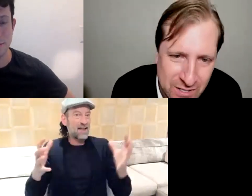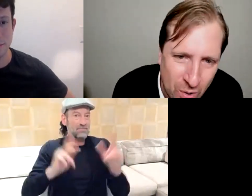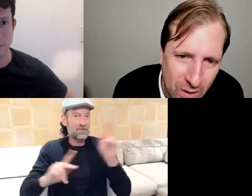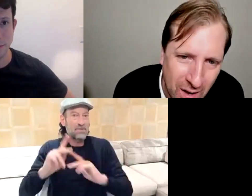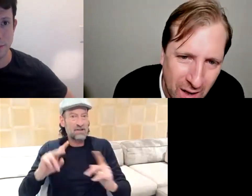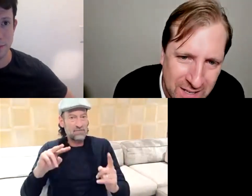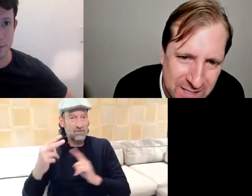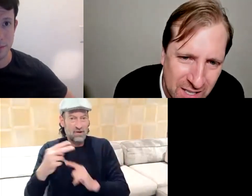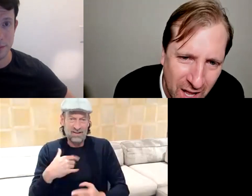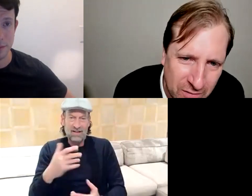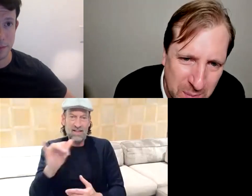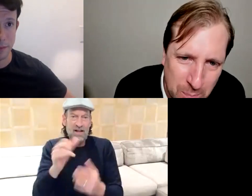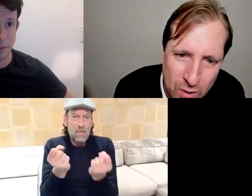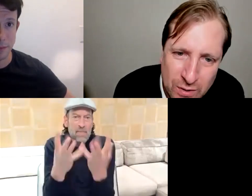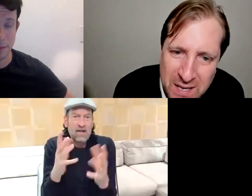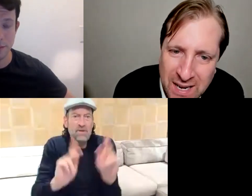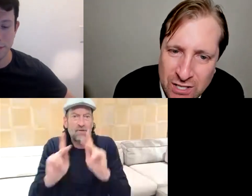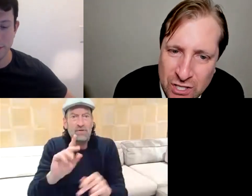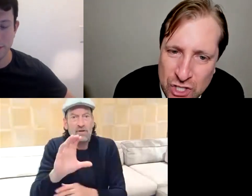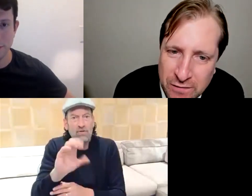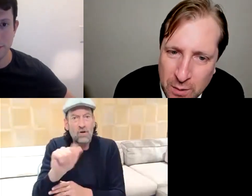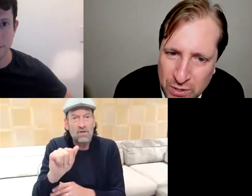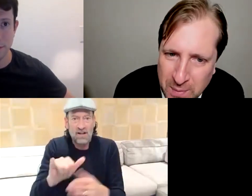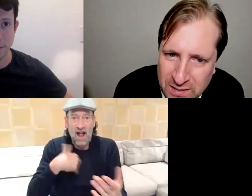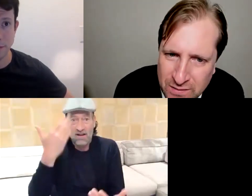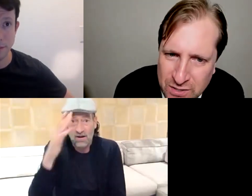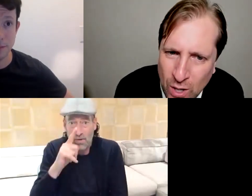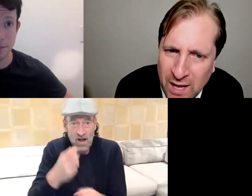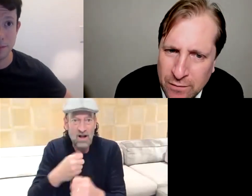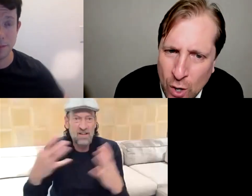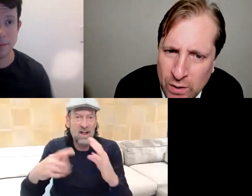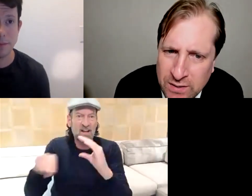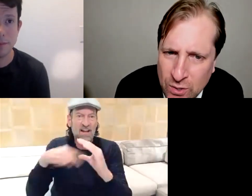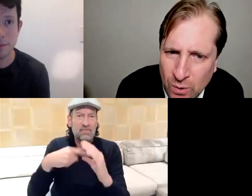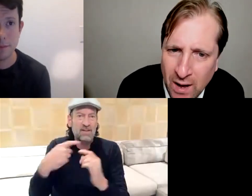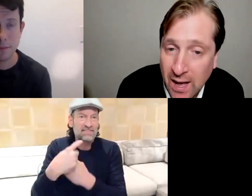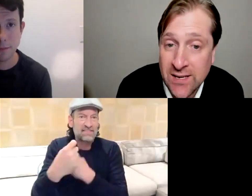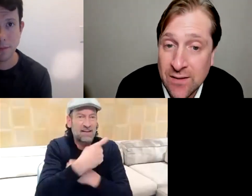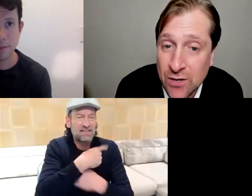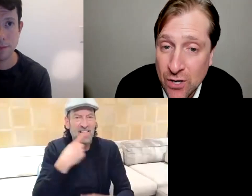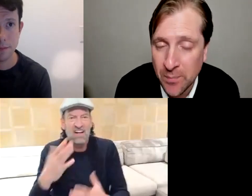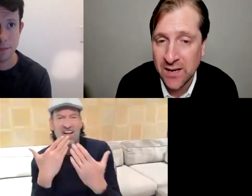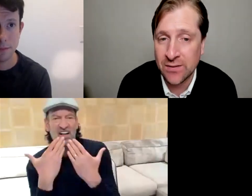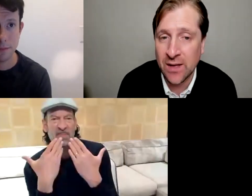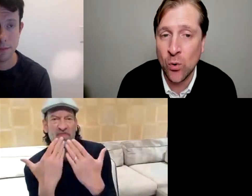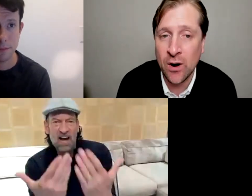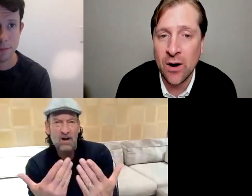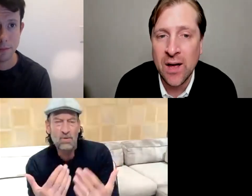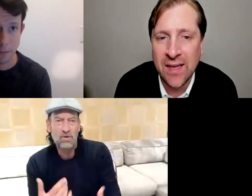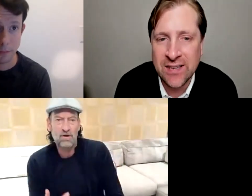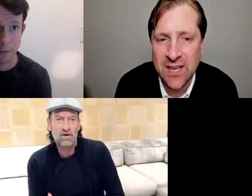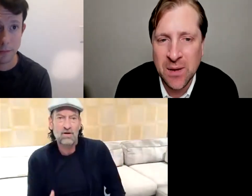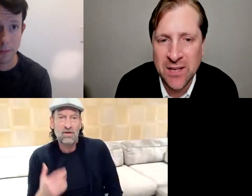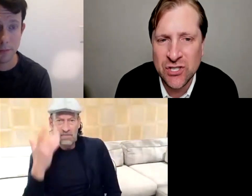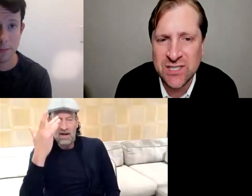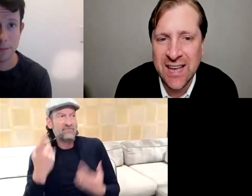Exactly. So I see a lot of people beginning to shift their perspectives. So a lot of Codas who I didn't even know who many of them were, and